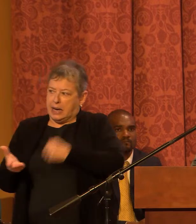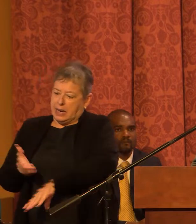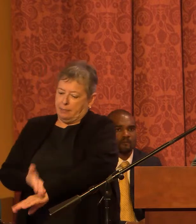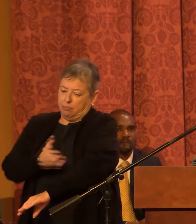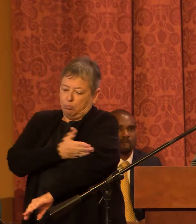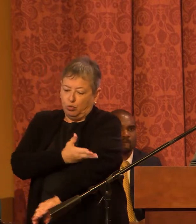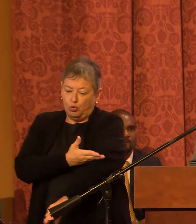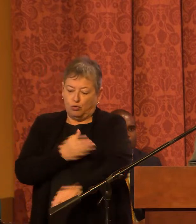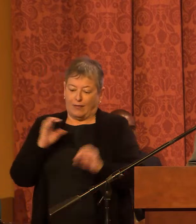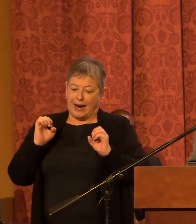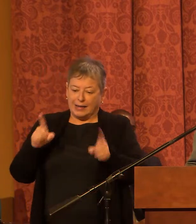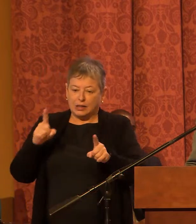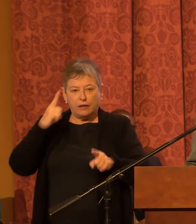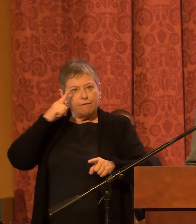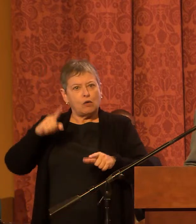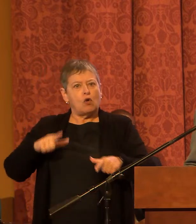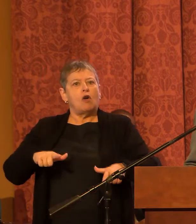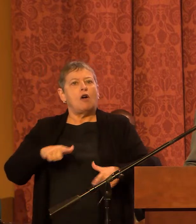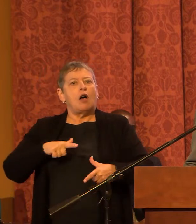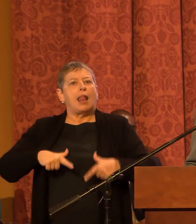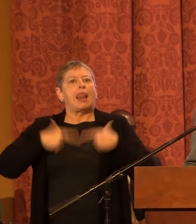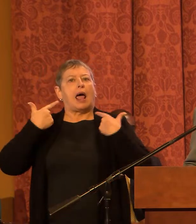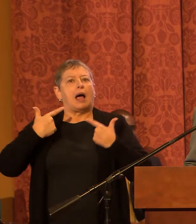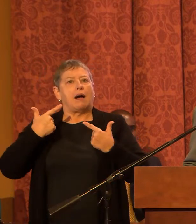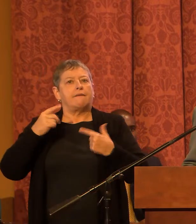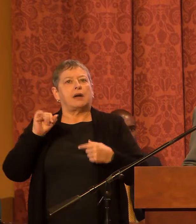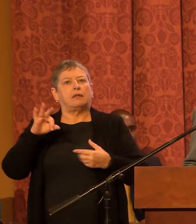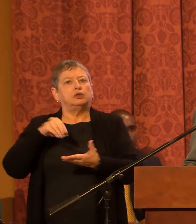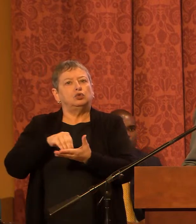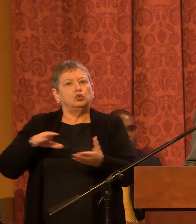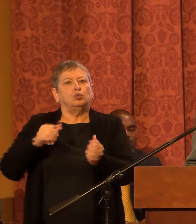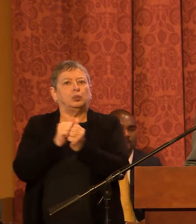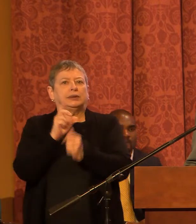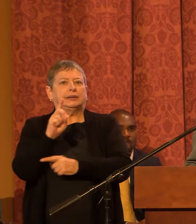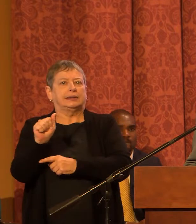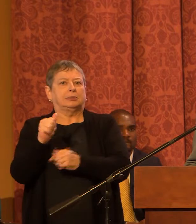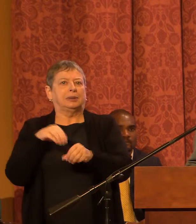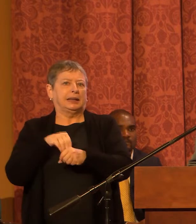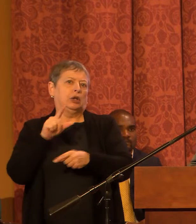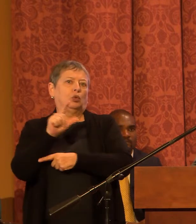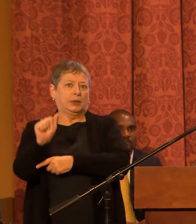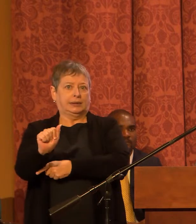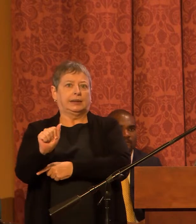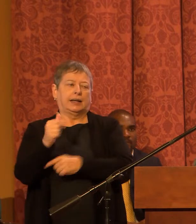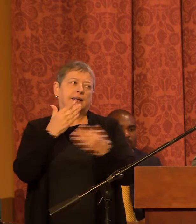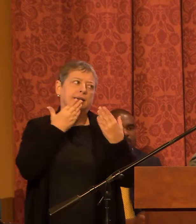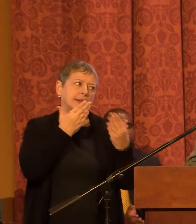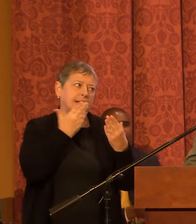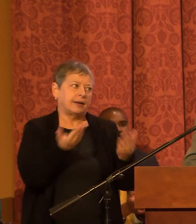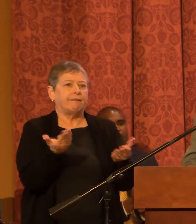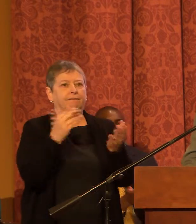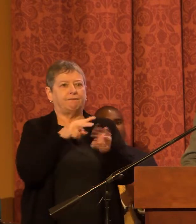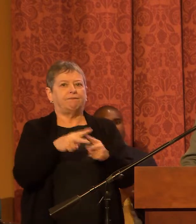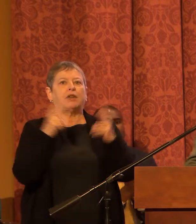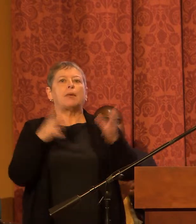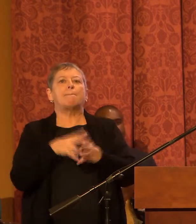and the lives of students with disabilities in our state. So again, thank you very much.